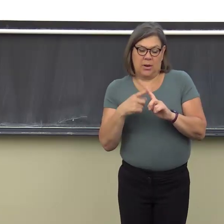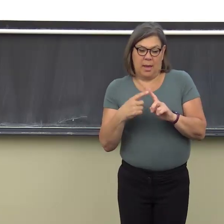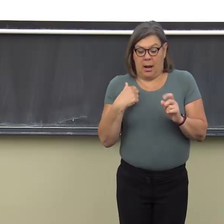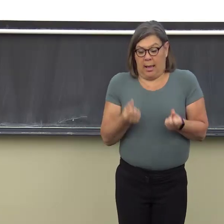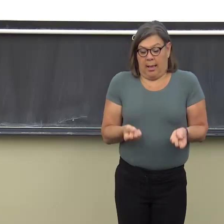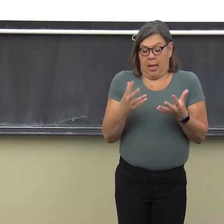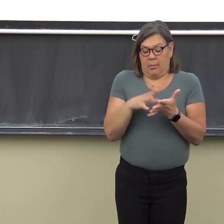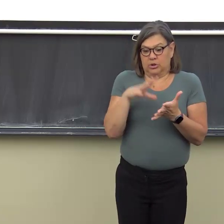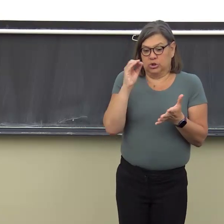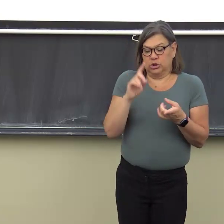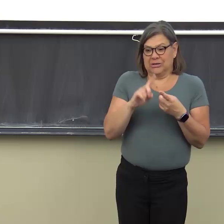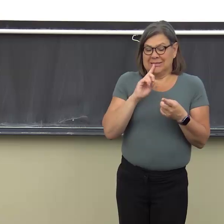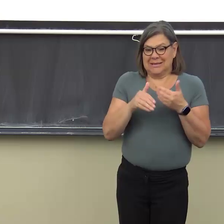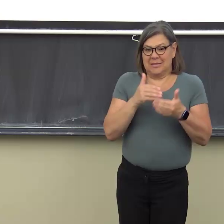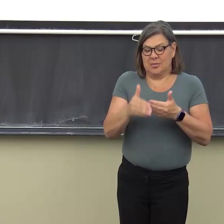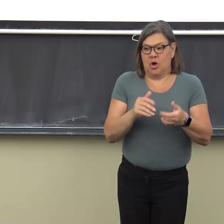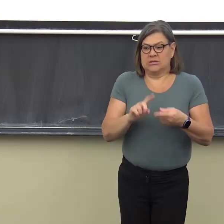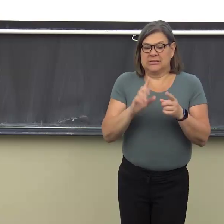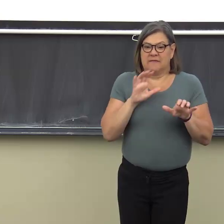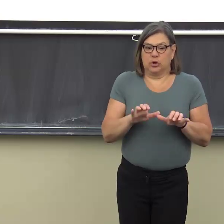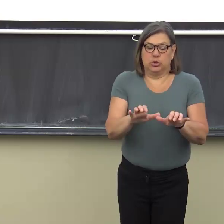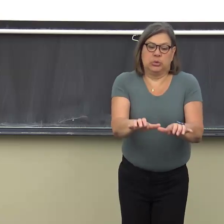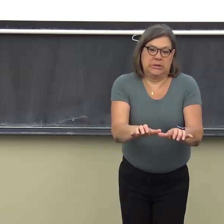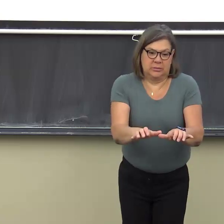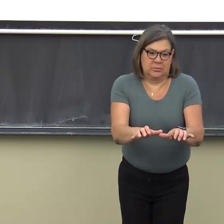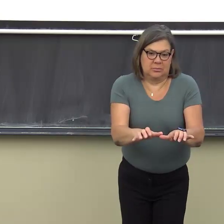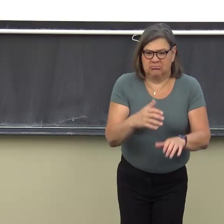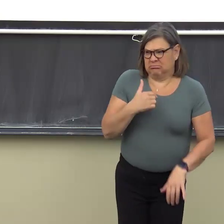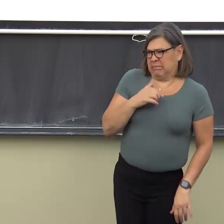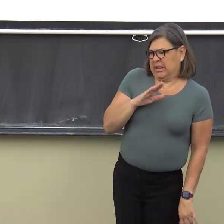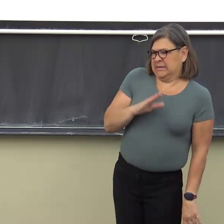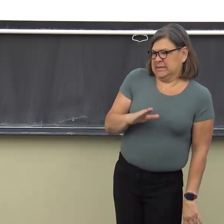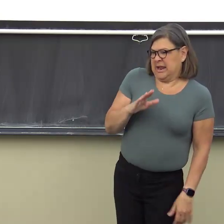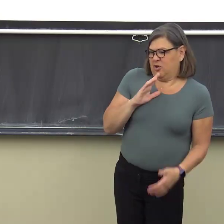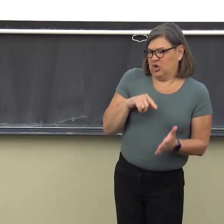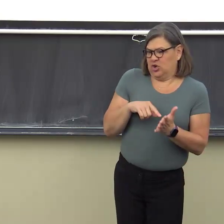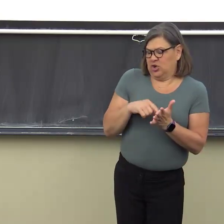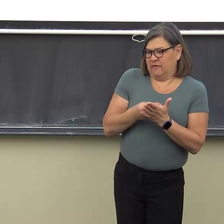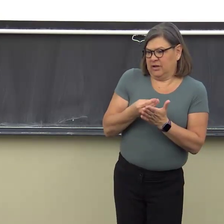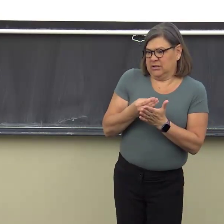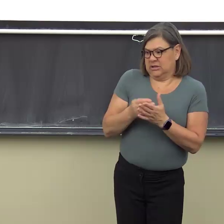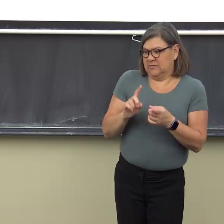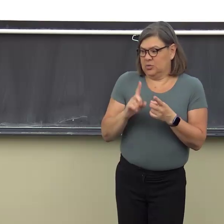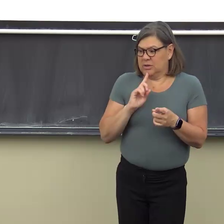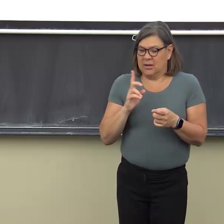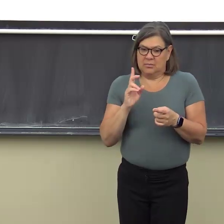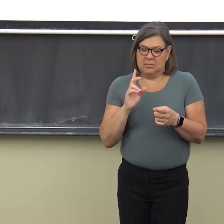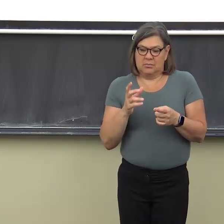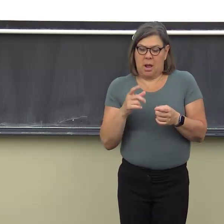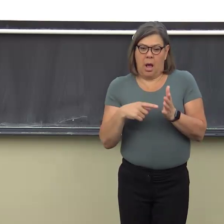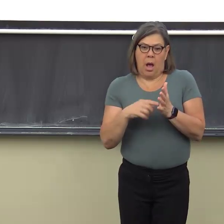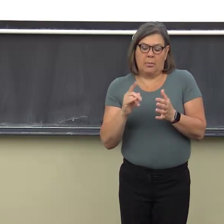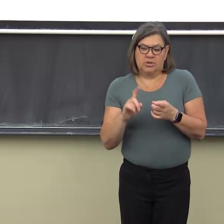much learning is in the process of the doing. That's never funded if you can be lucky enough to get the object funded.